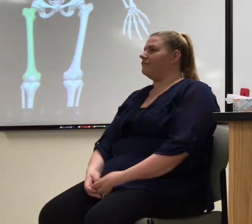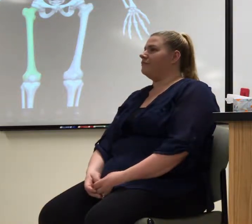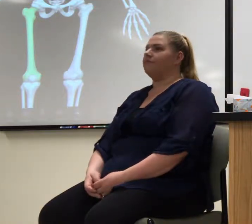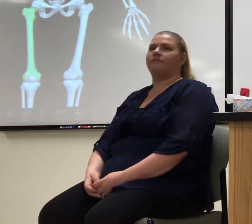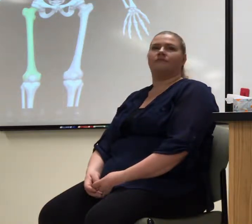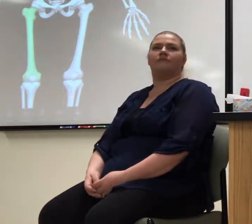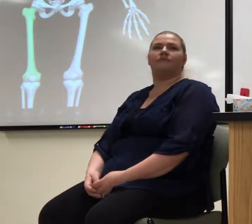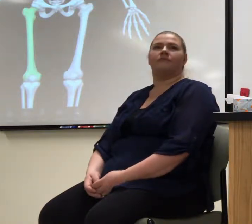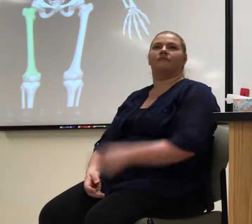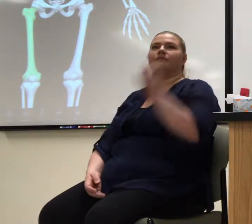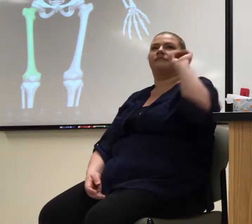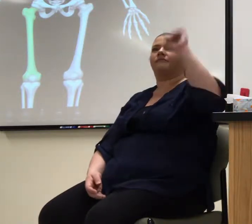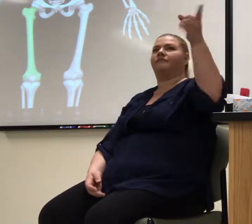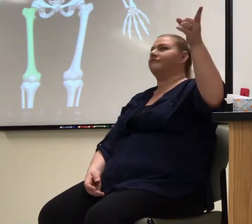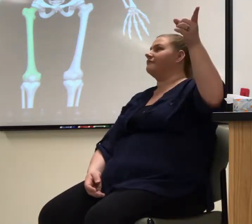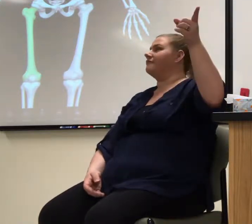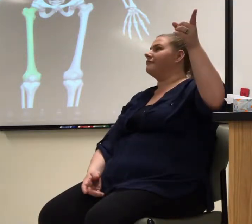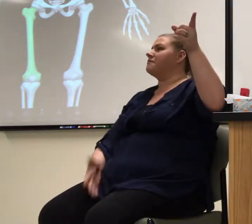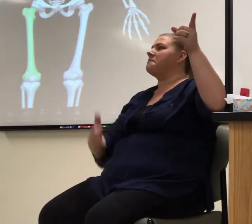This is my favorite femur.